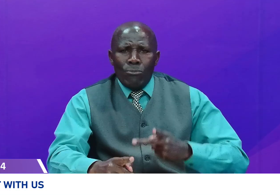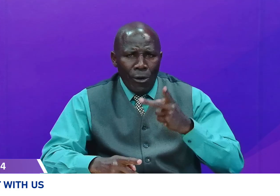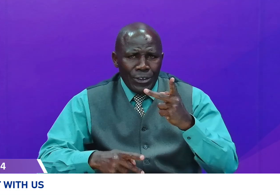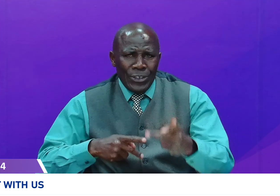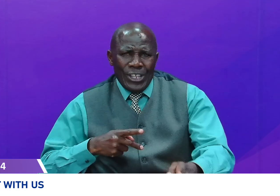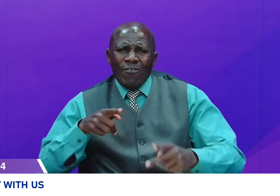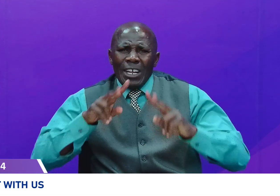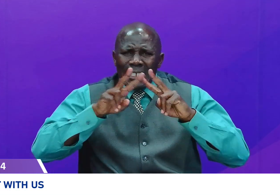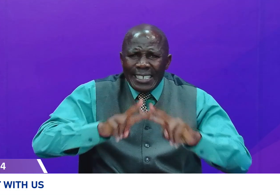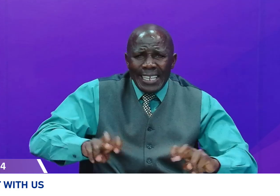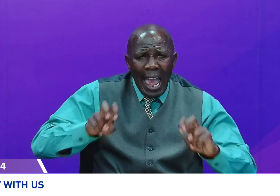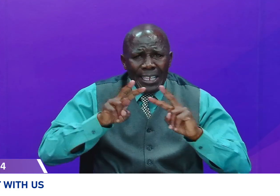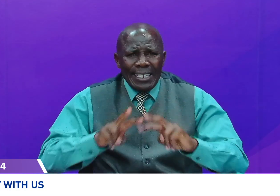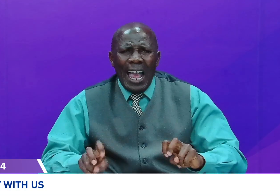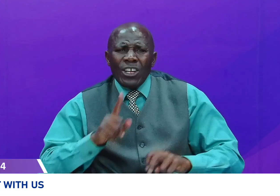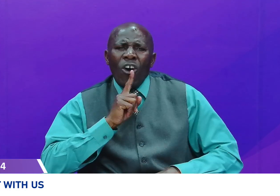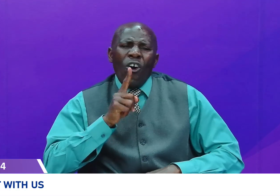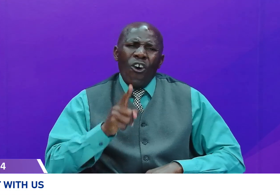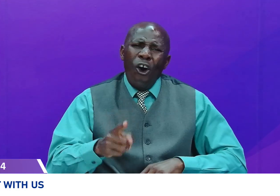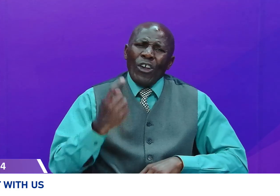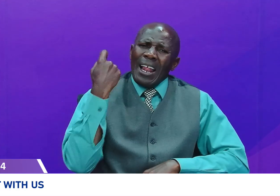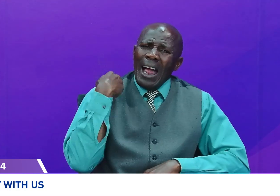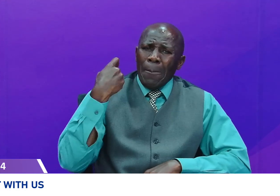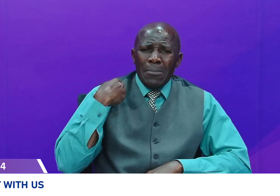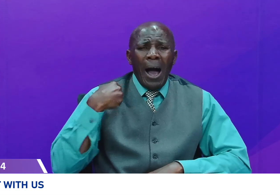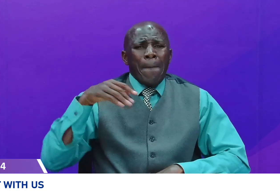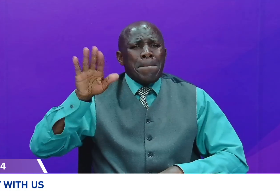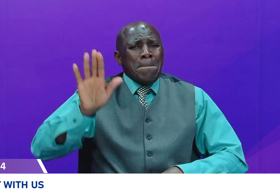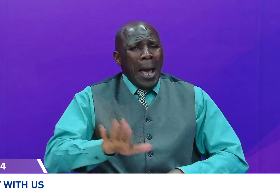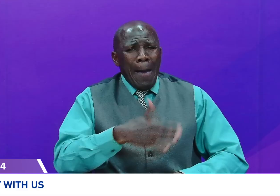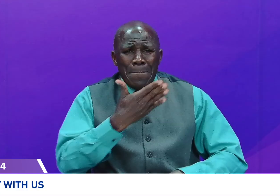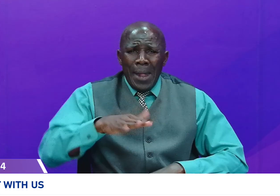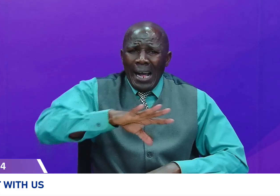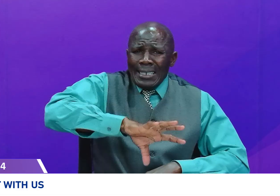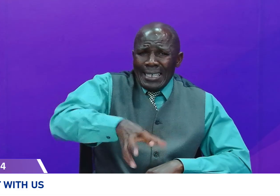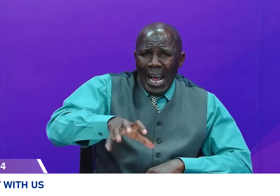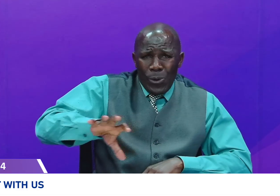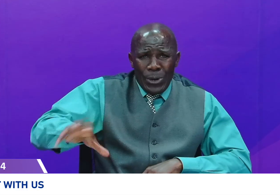impeachment proceedings and determining the exact number of members of County